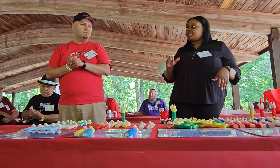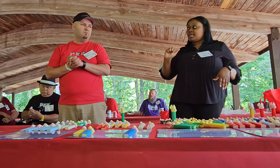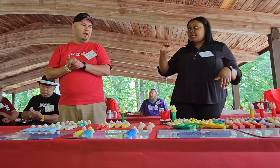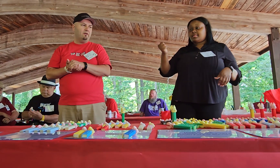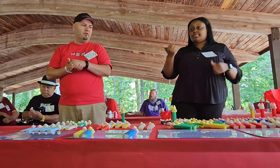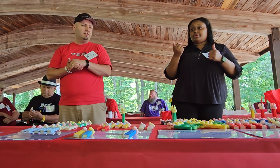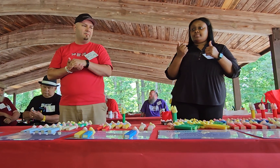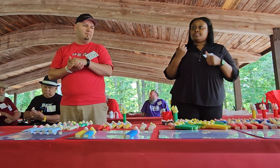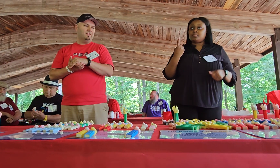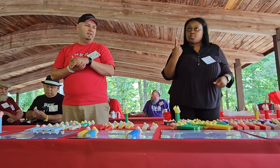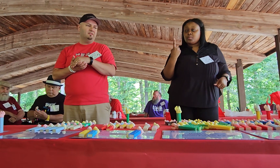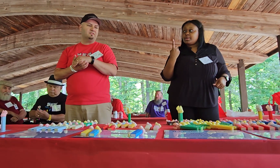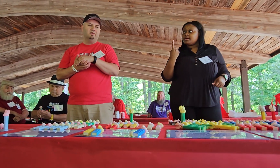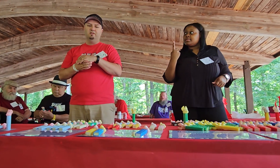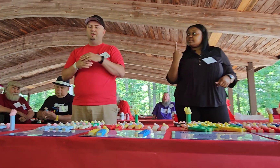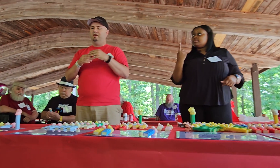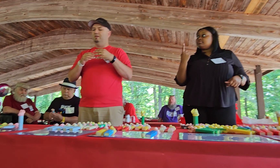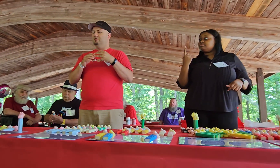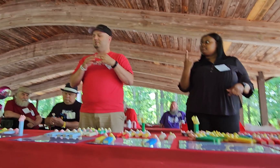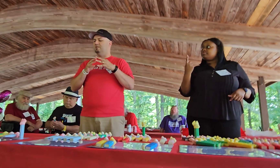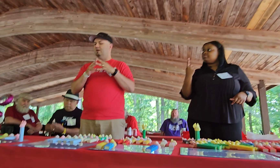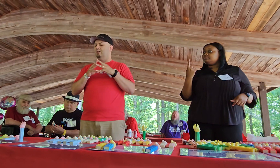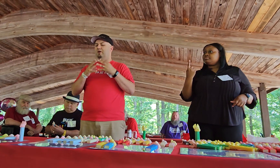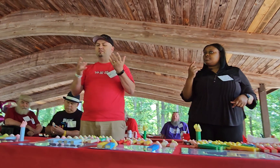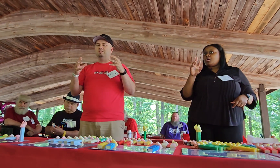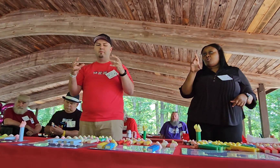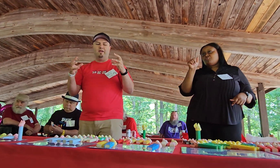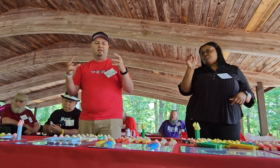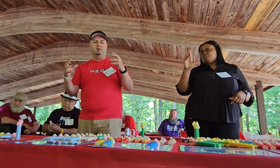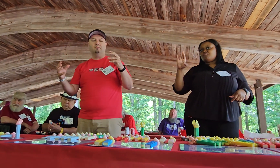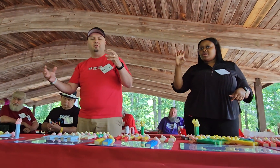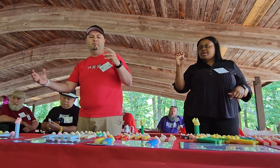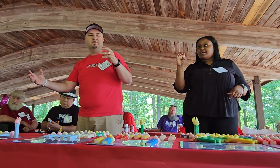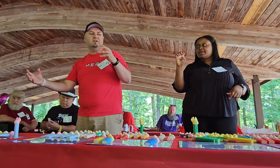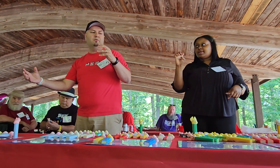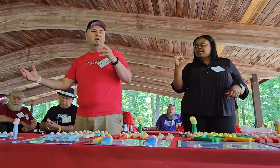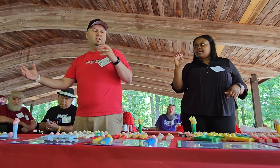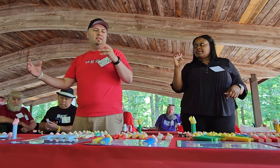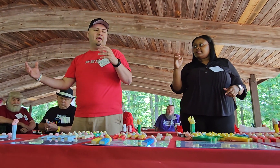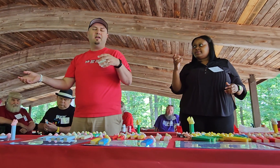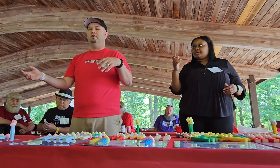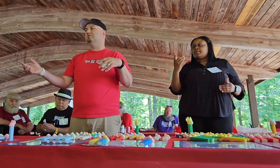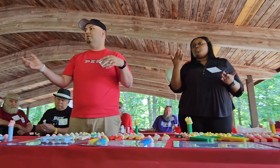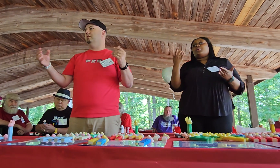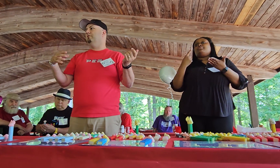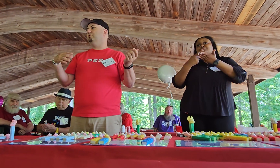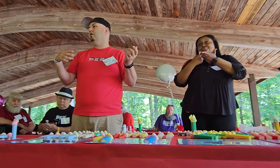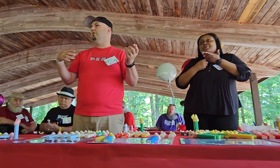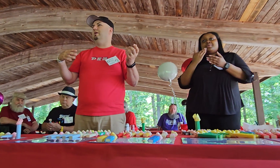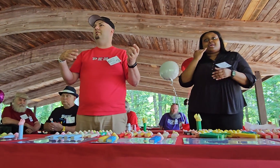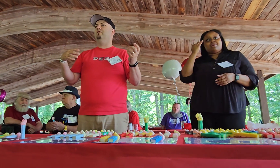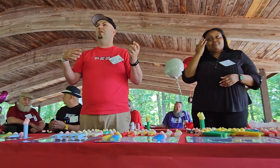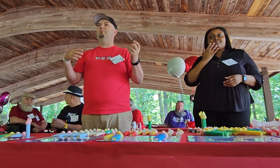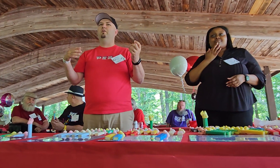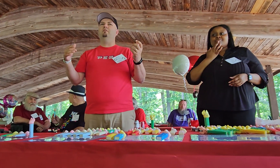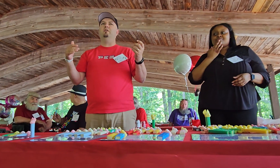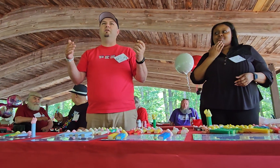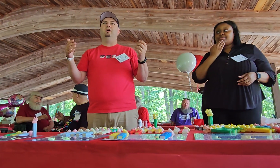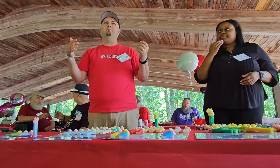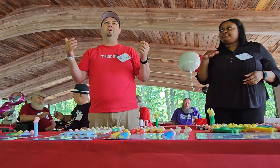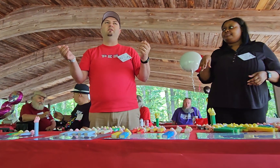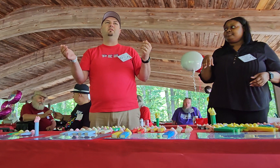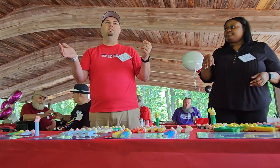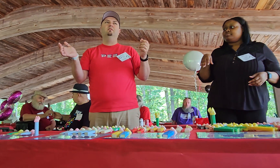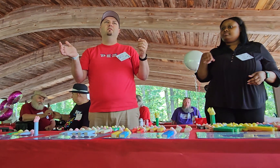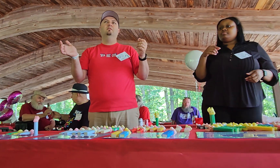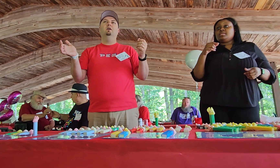I guess, rarer type of things is, well, I guess let's talk about head color for a little bit. So the head colors go all the way from very, very